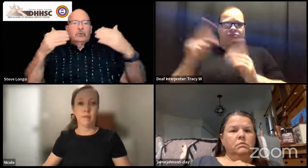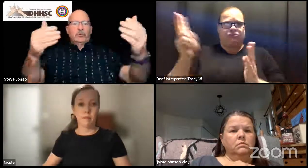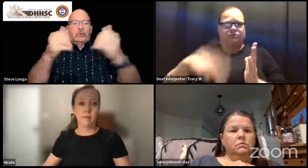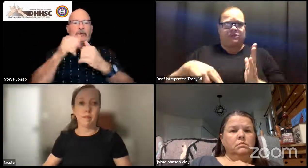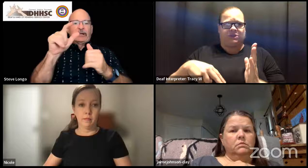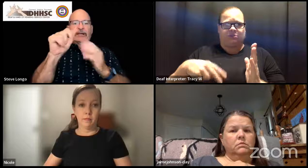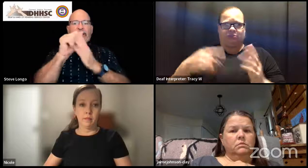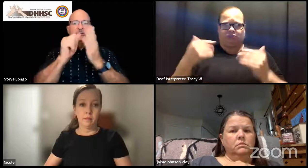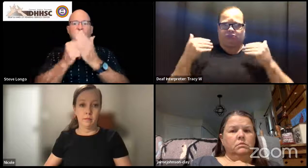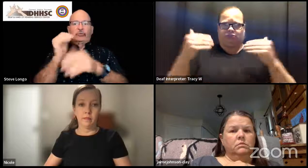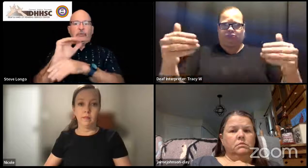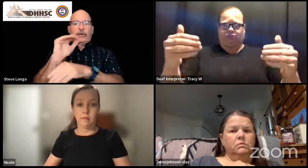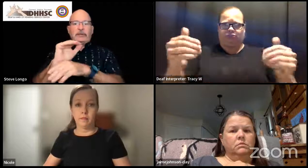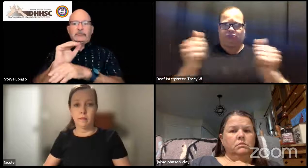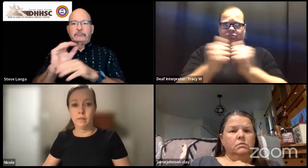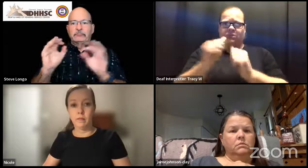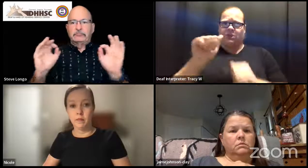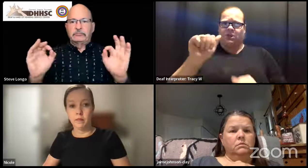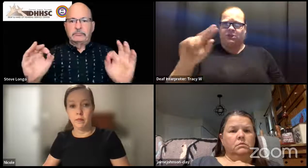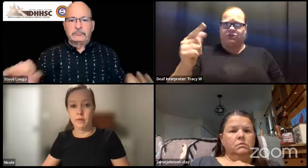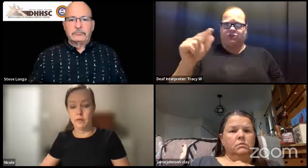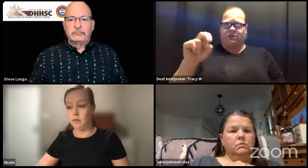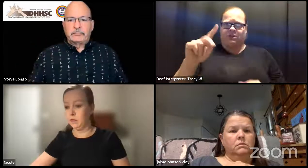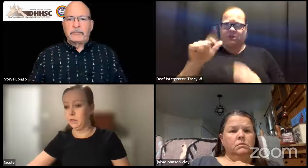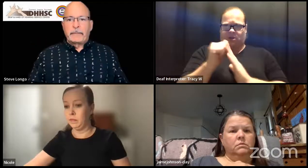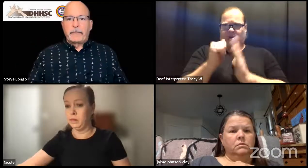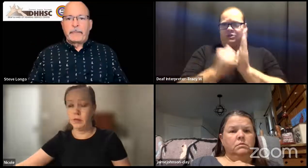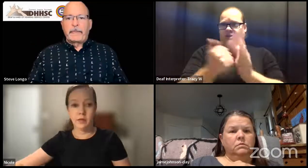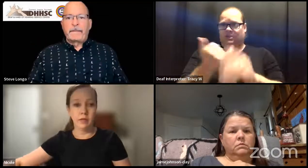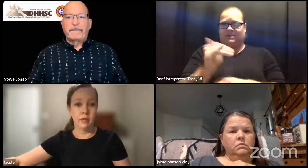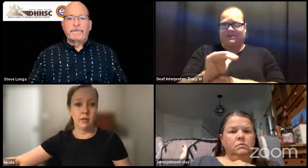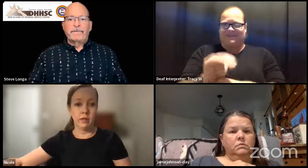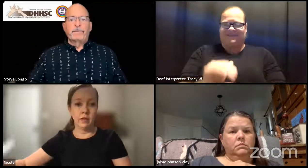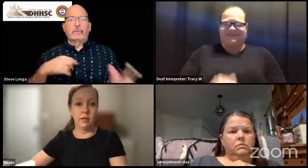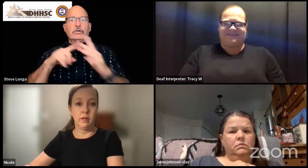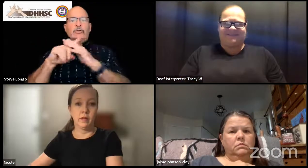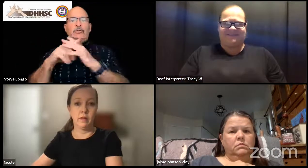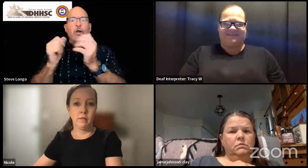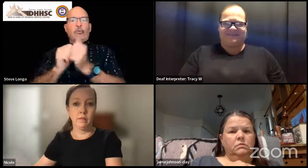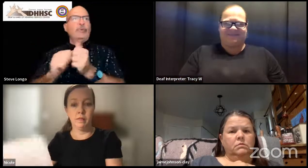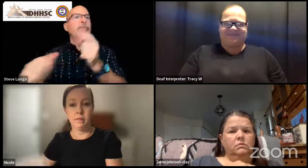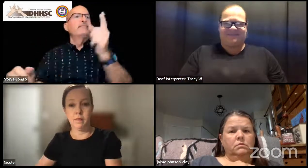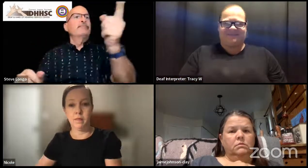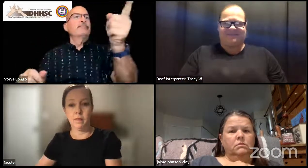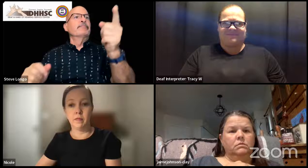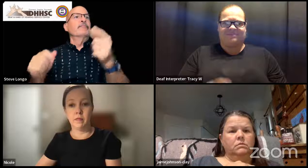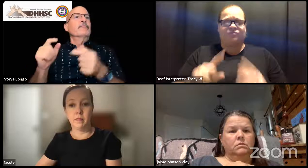Seeing none, those will be approved as read for the agenda tonight.